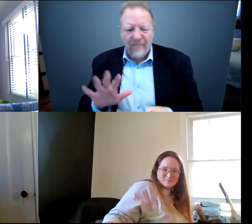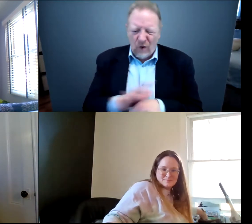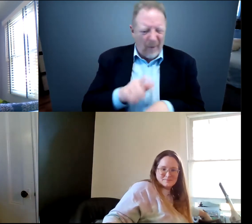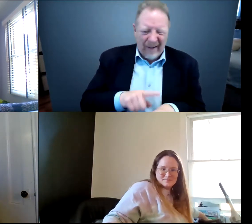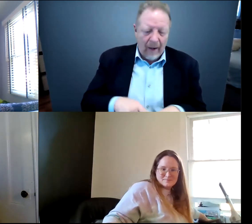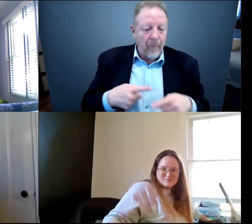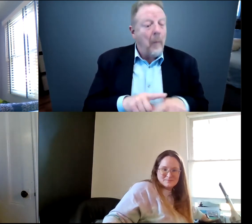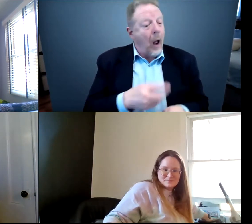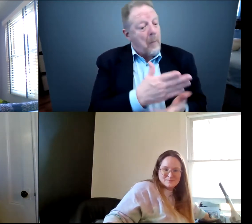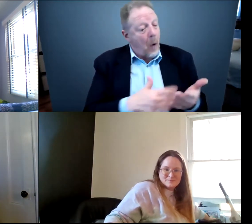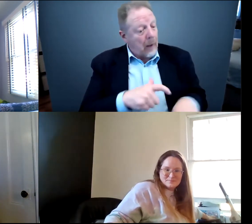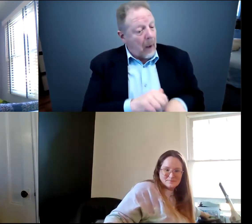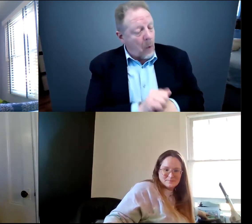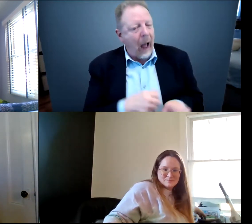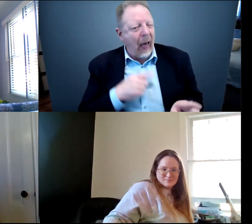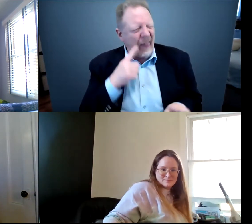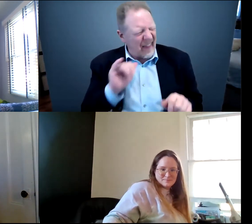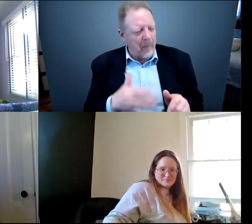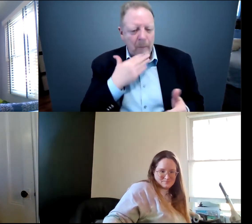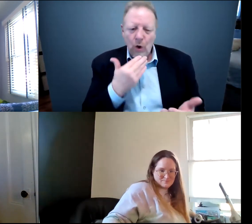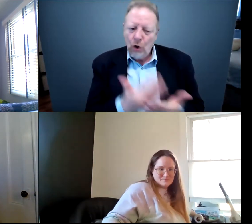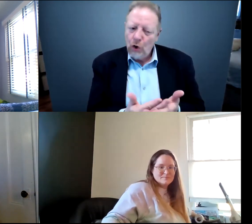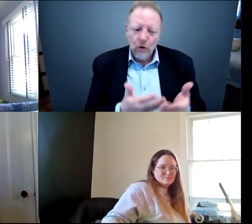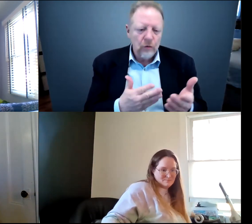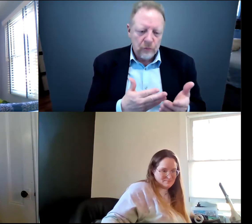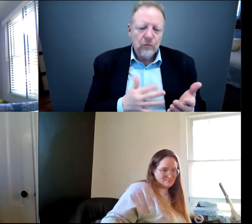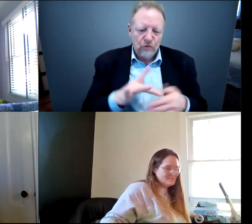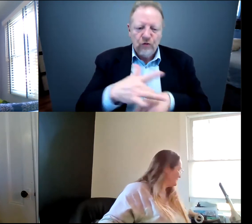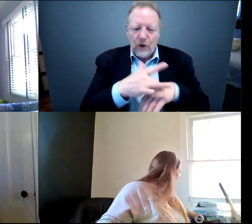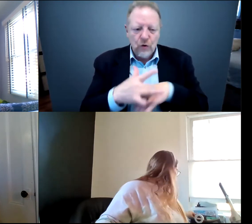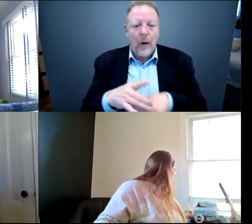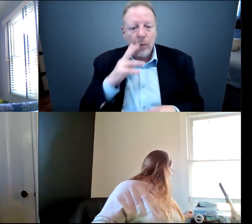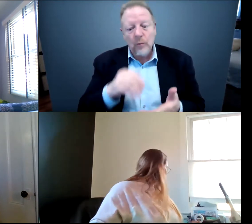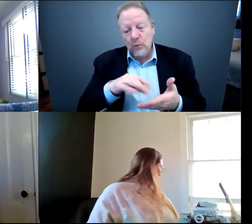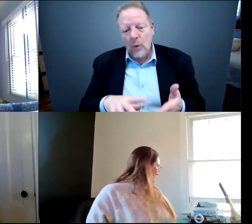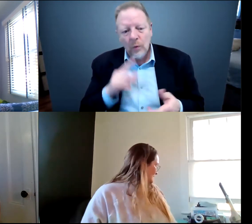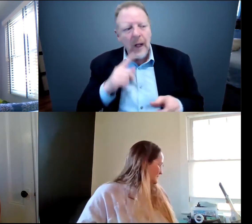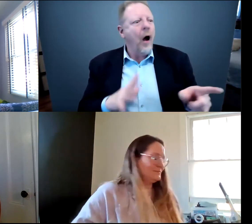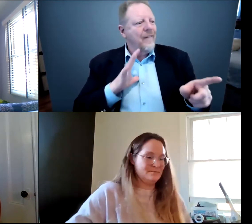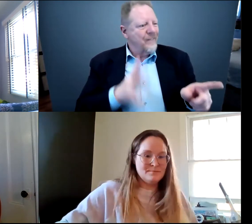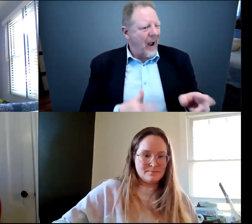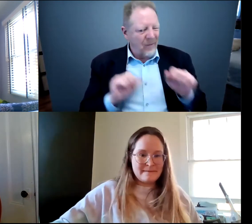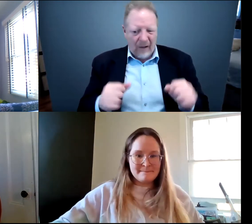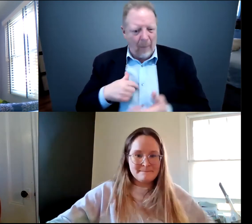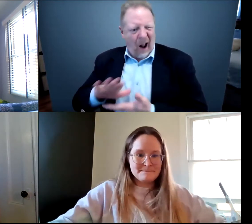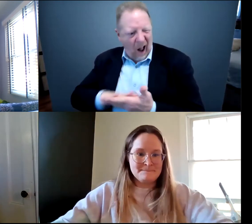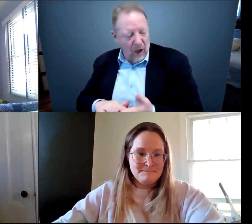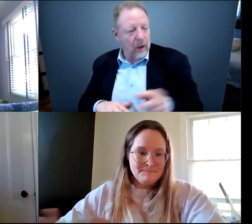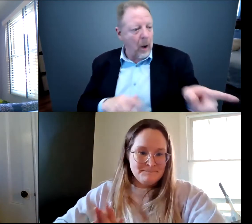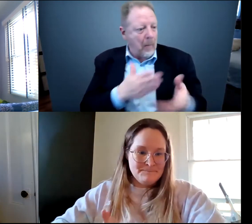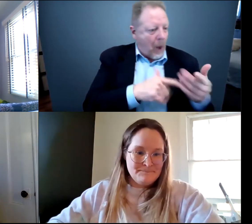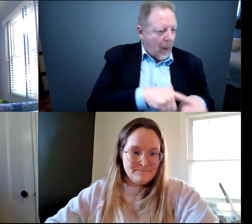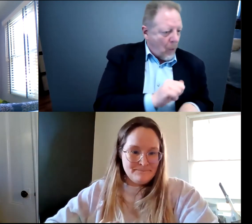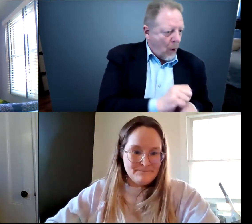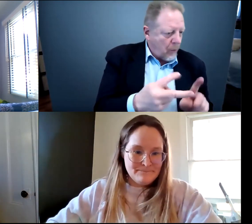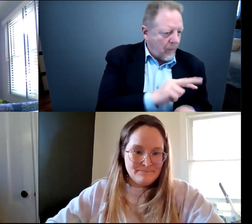involved. So I think that might be a great resource to get people excited. So thank you for coming today. And